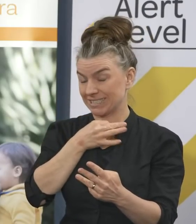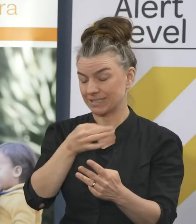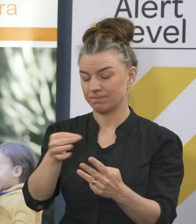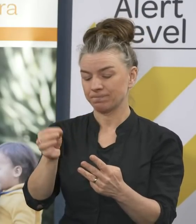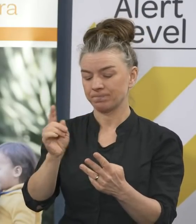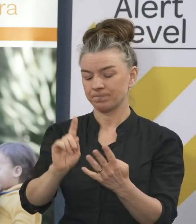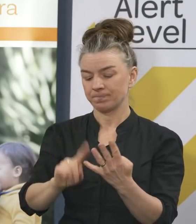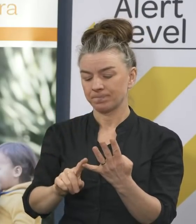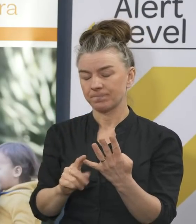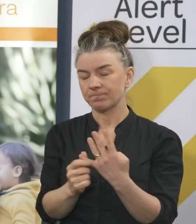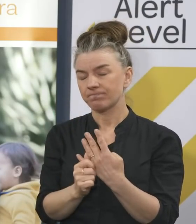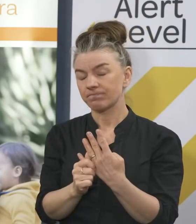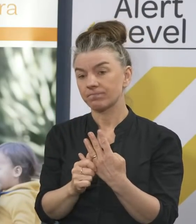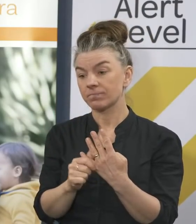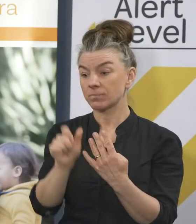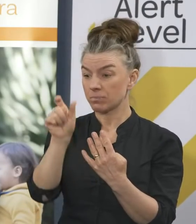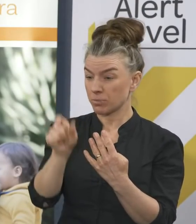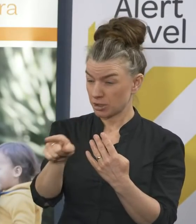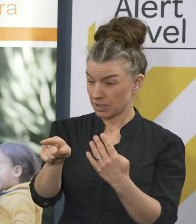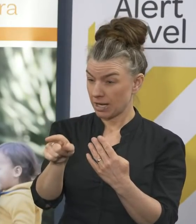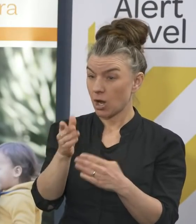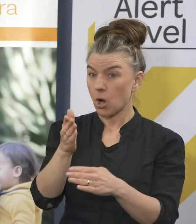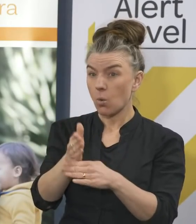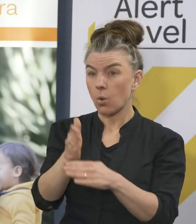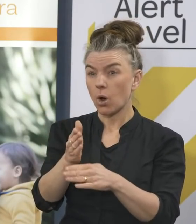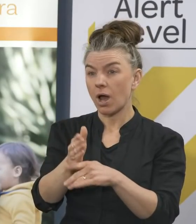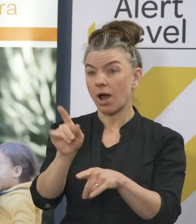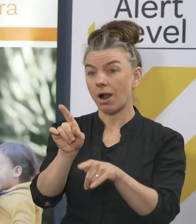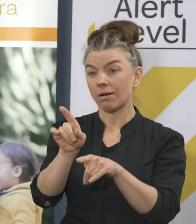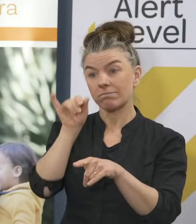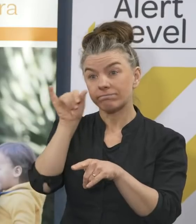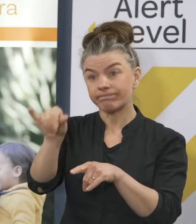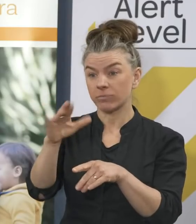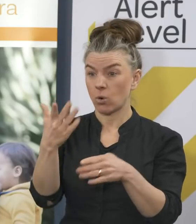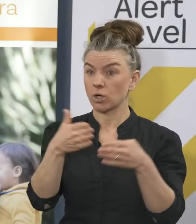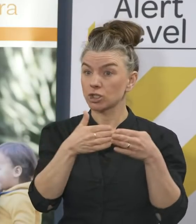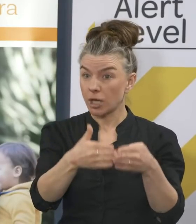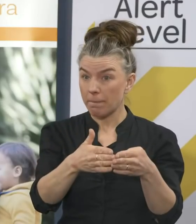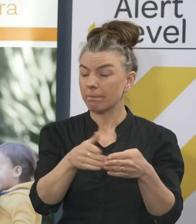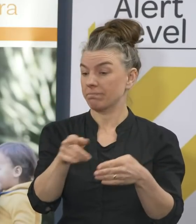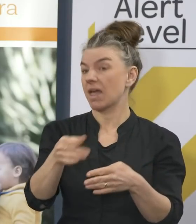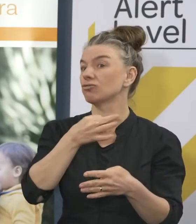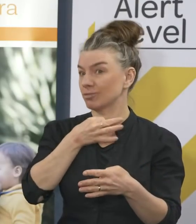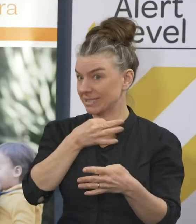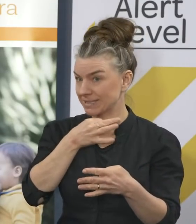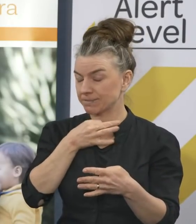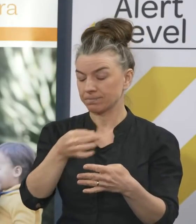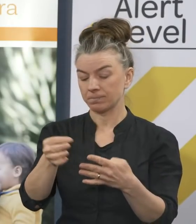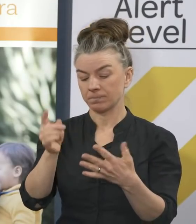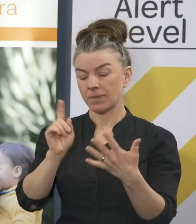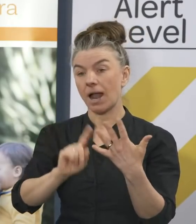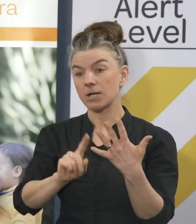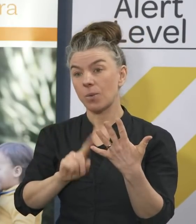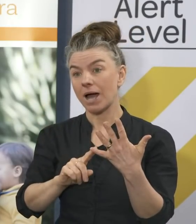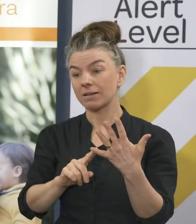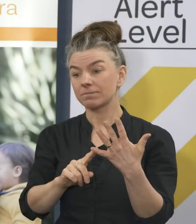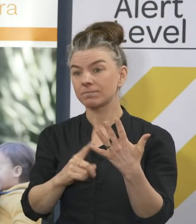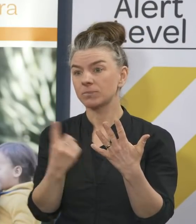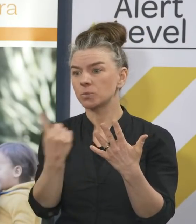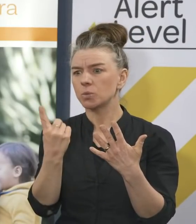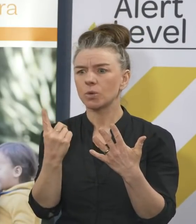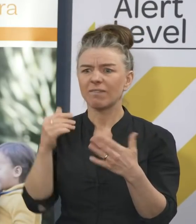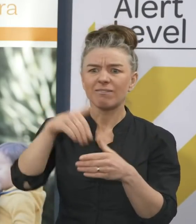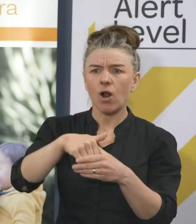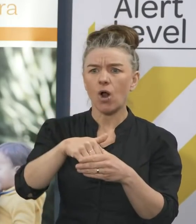from overseas, a history of working on an international aircraft or shipping vessel, and may be involved in